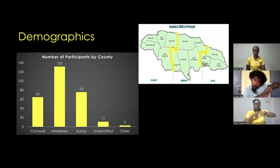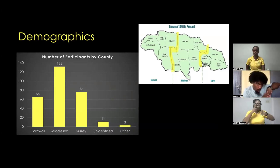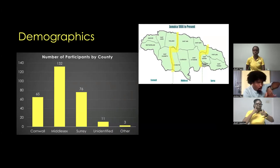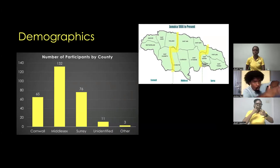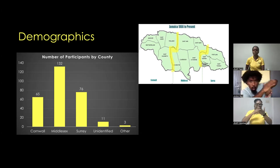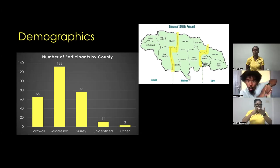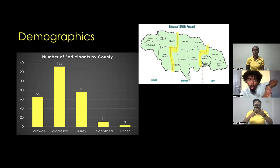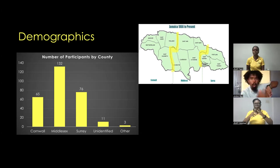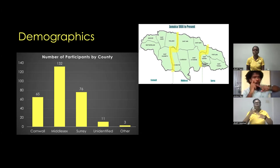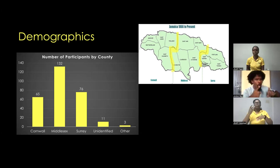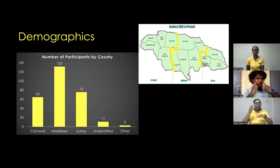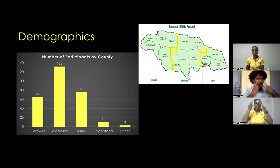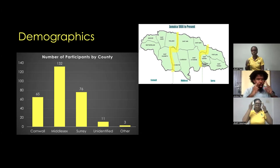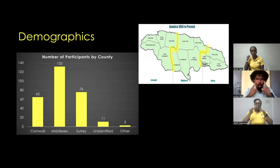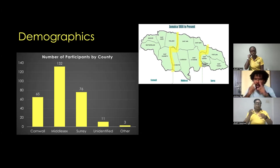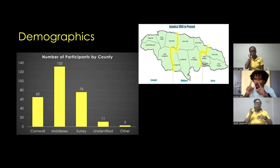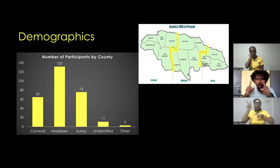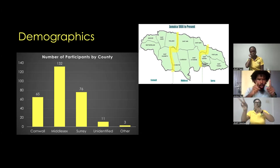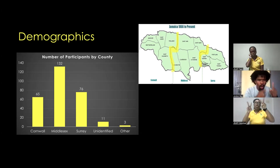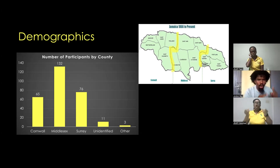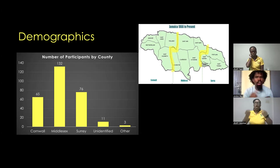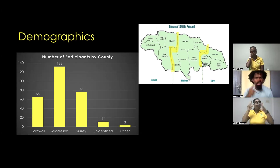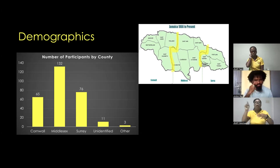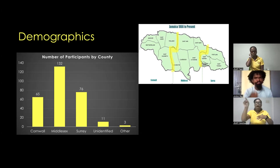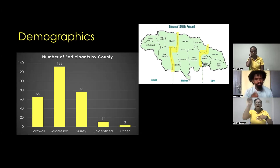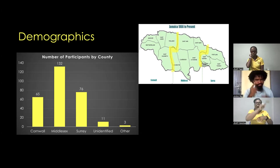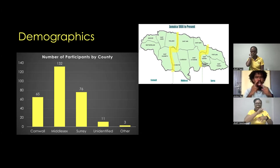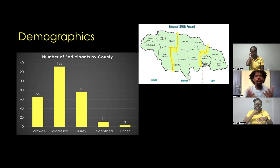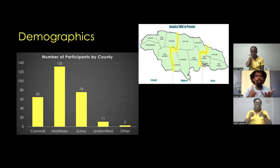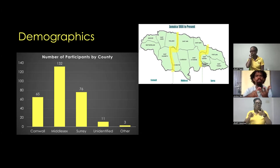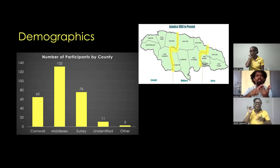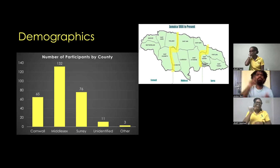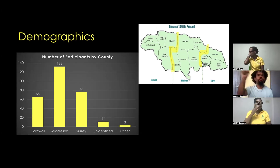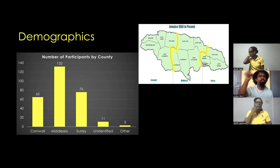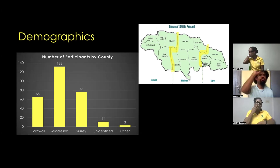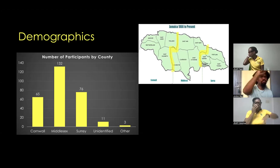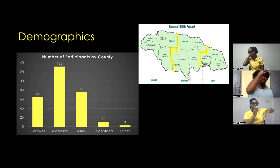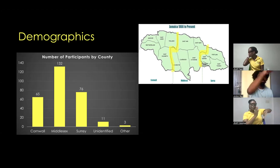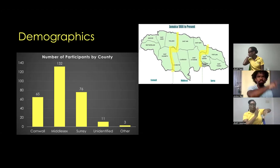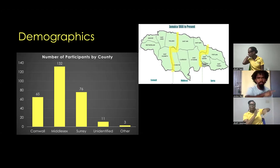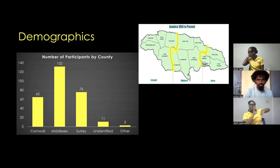understand, but we're trying to make everybody in Jamaica get access. So we visit